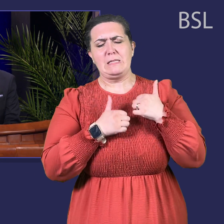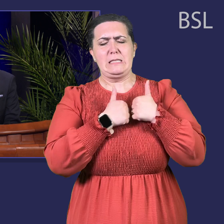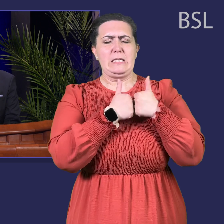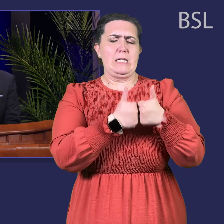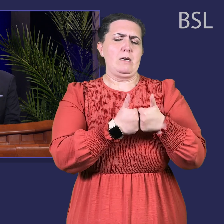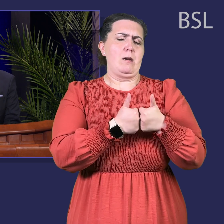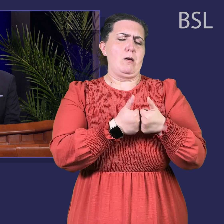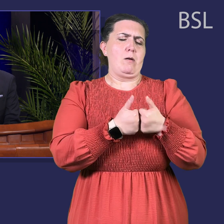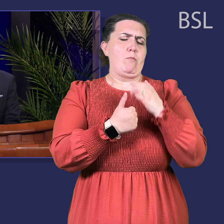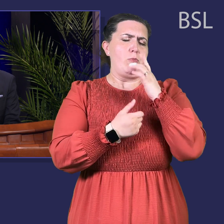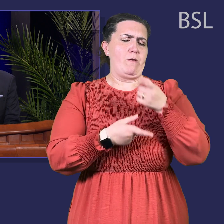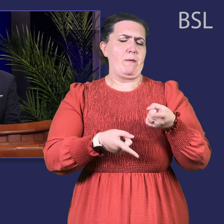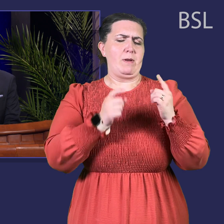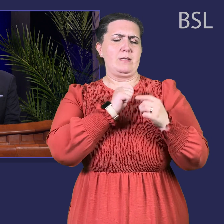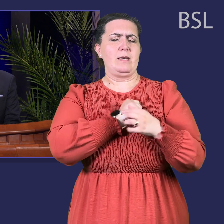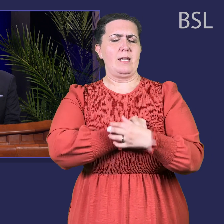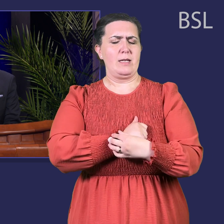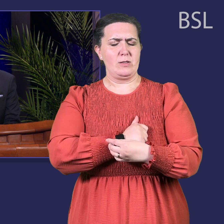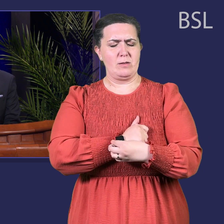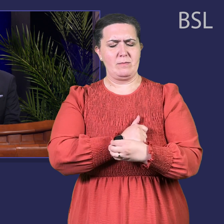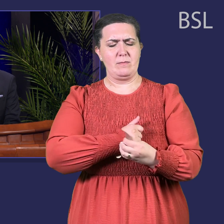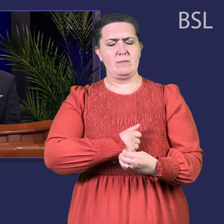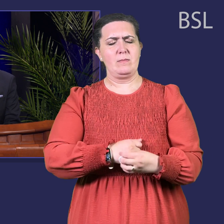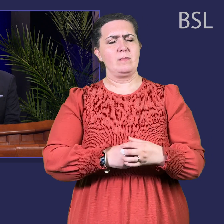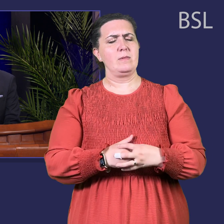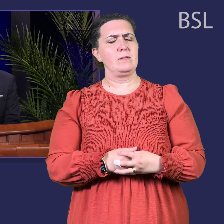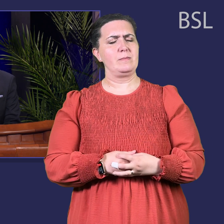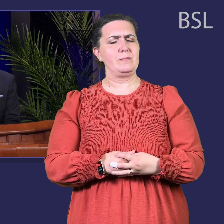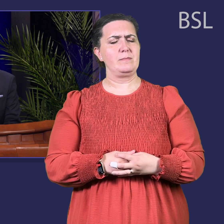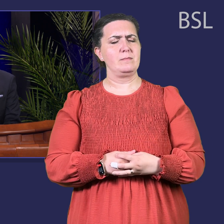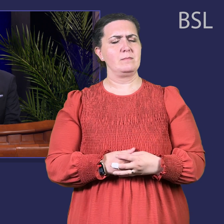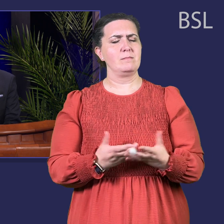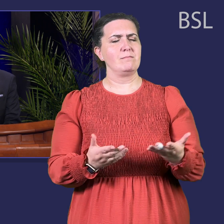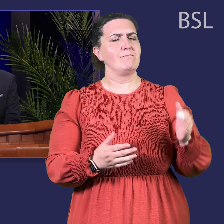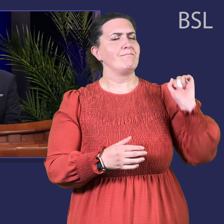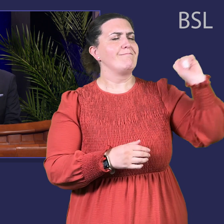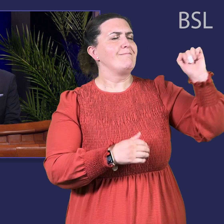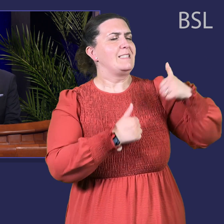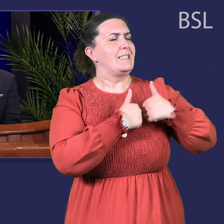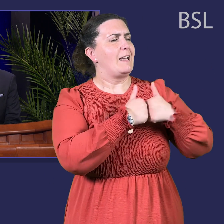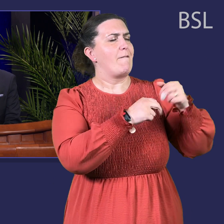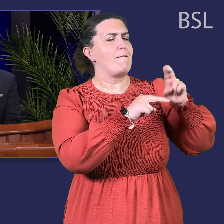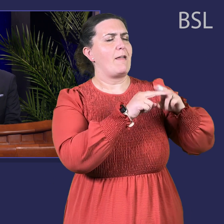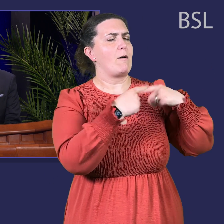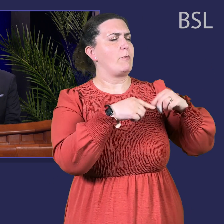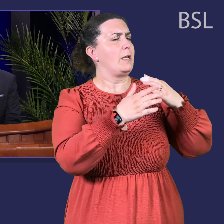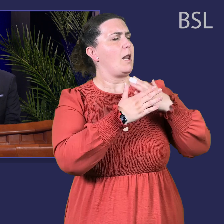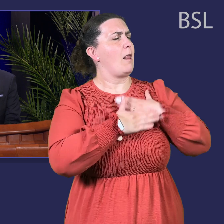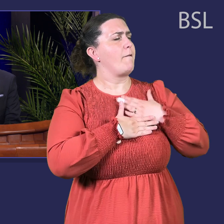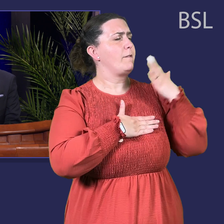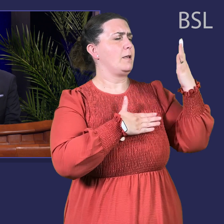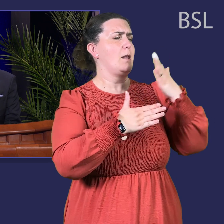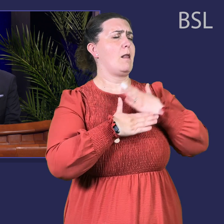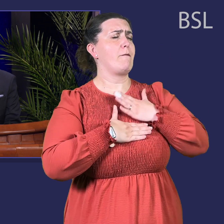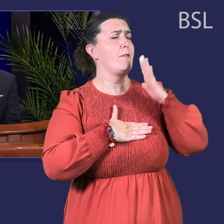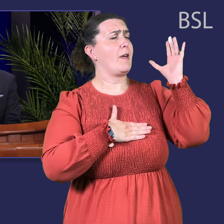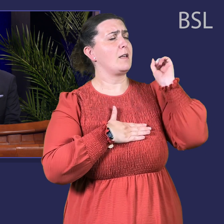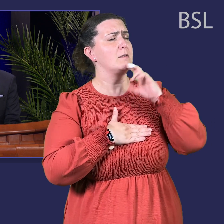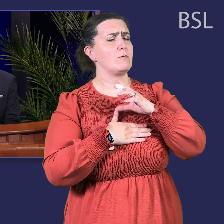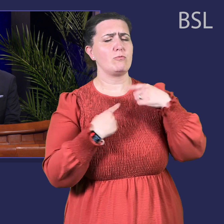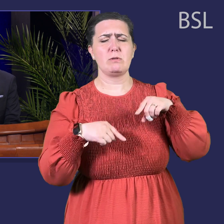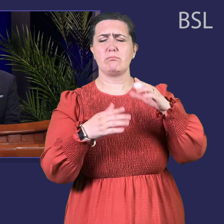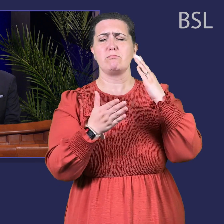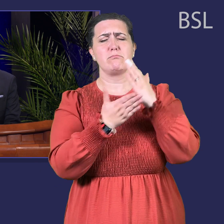of our dear prophet, President Russell M. Nelson. Dear Father, we love Thee and we love Thy